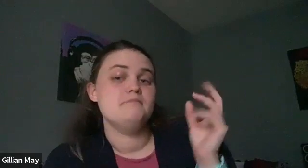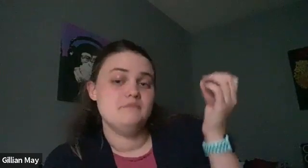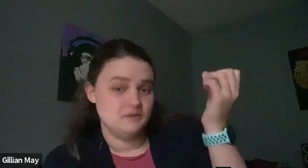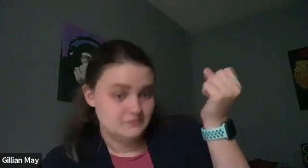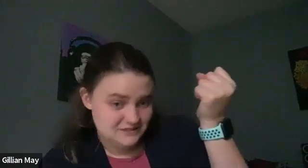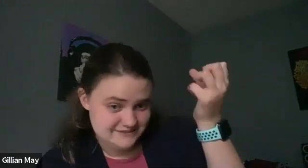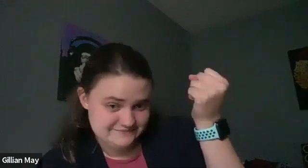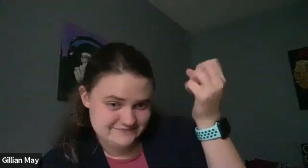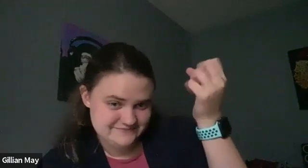milk,